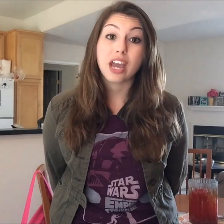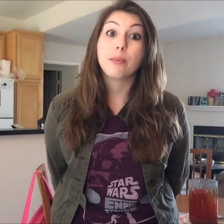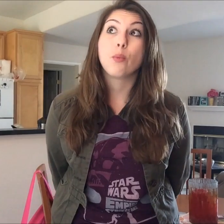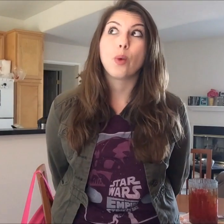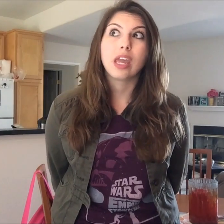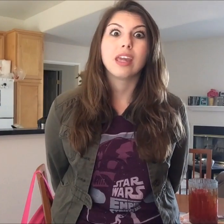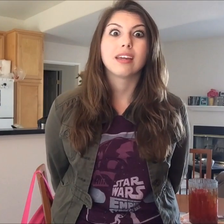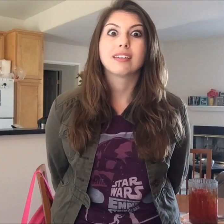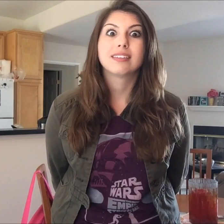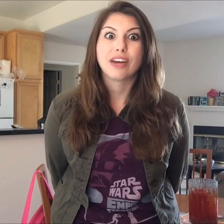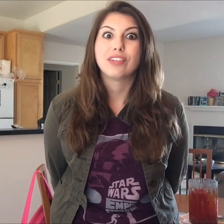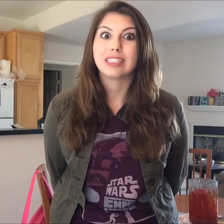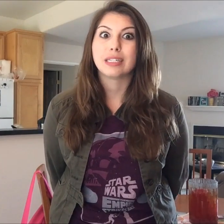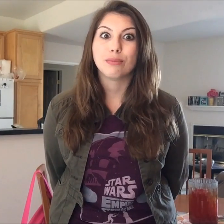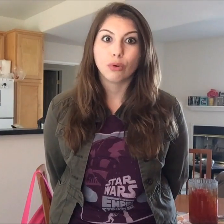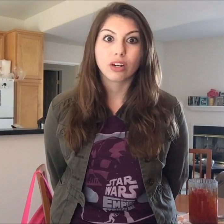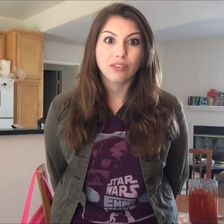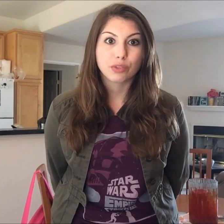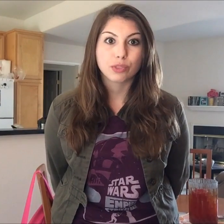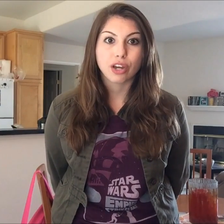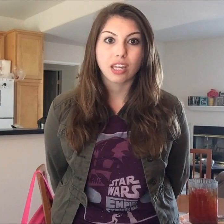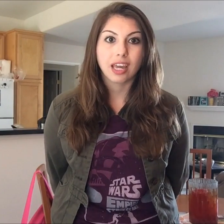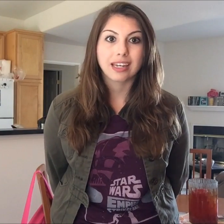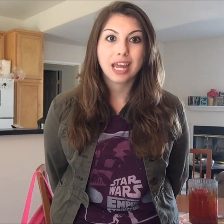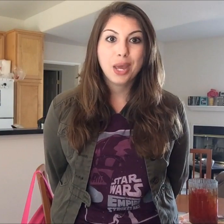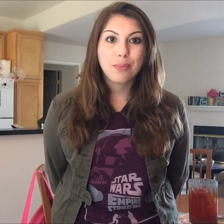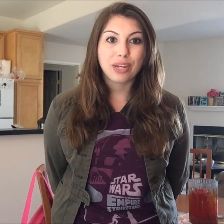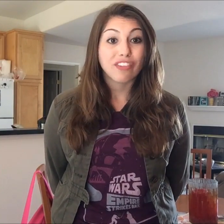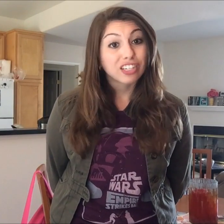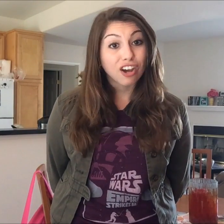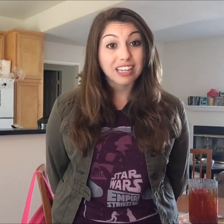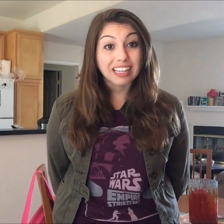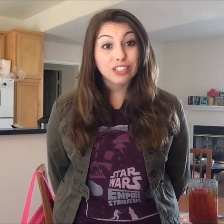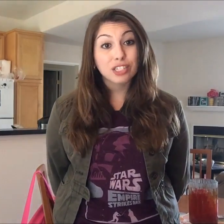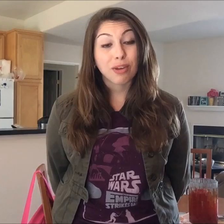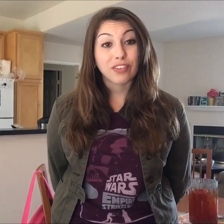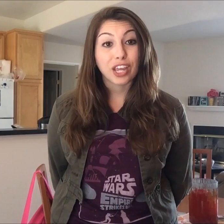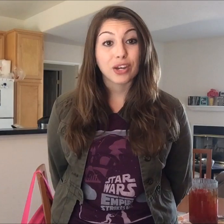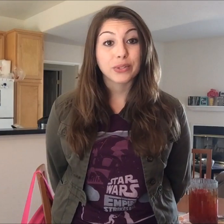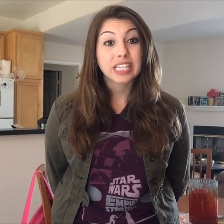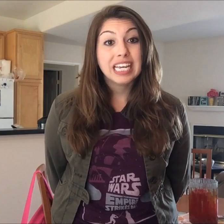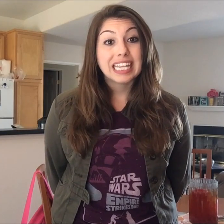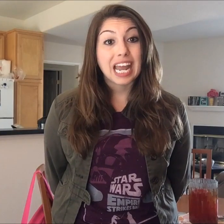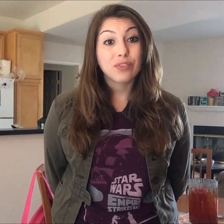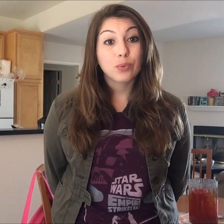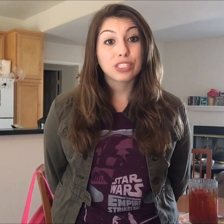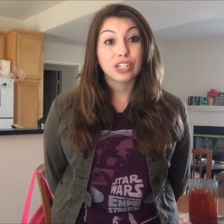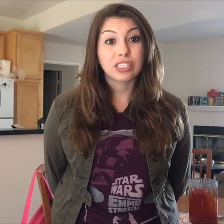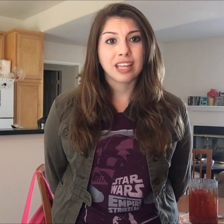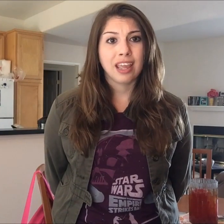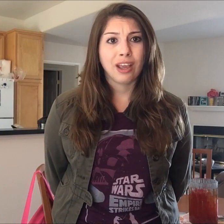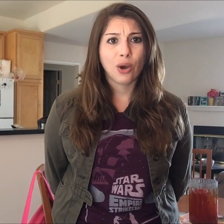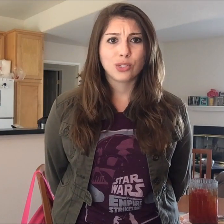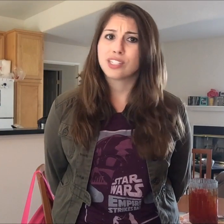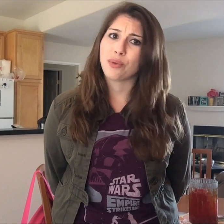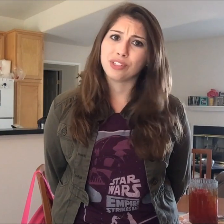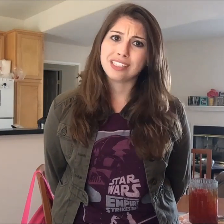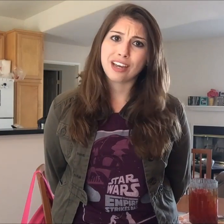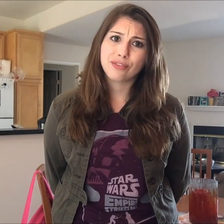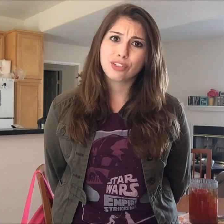am definitely more comfortable talking in. But if I talk in English in my videos, then everyone starts saying, oh, she's not really deaf, she